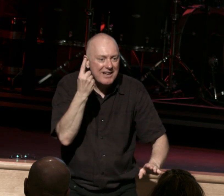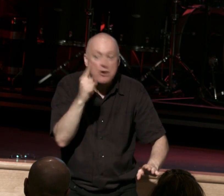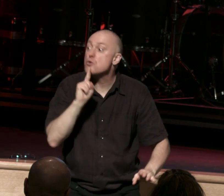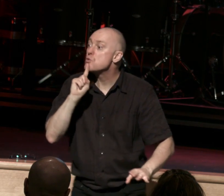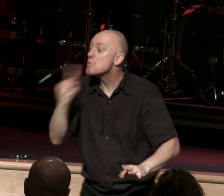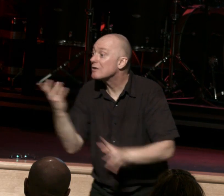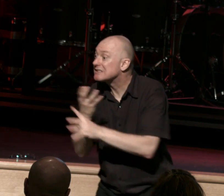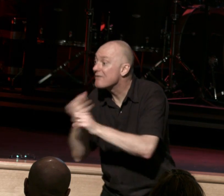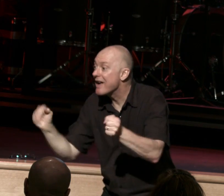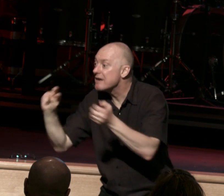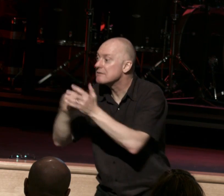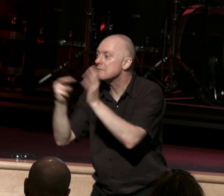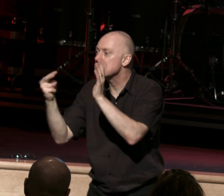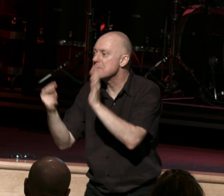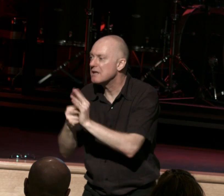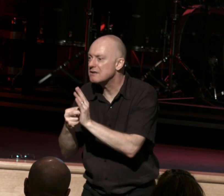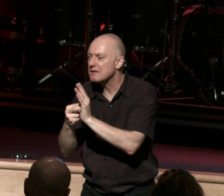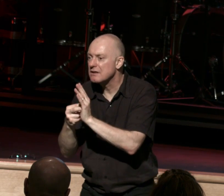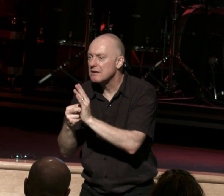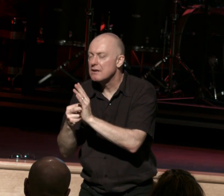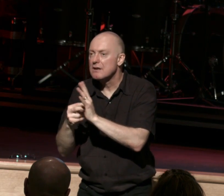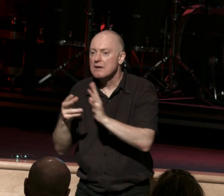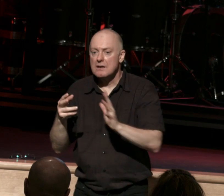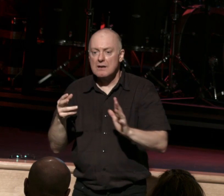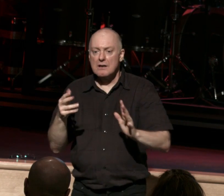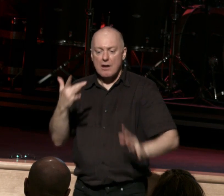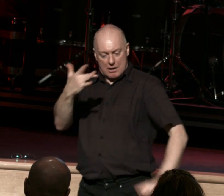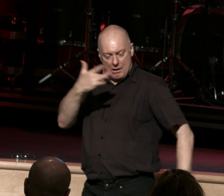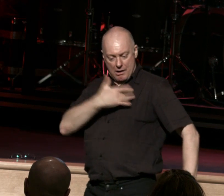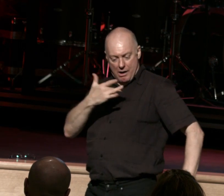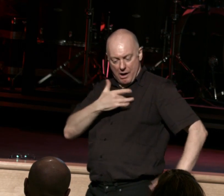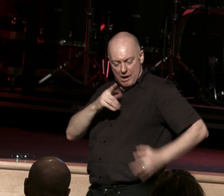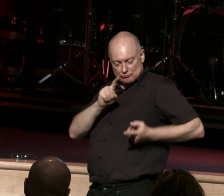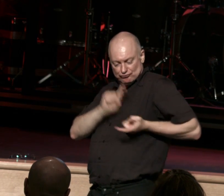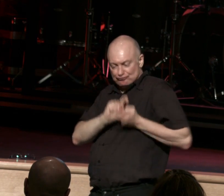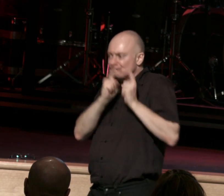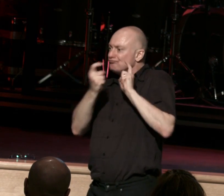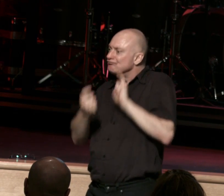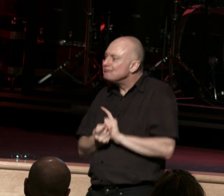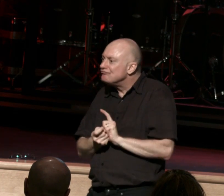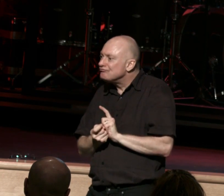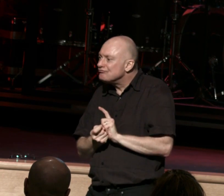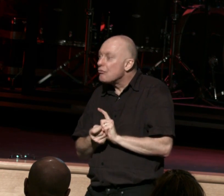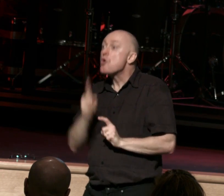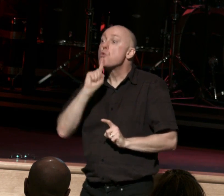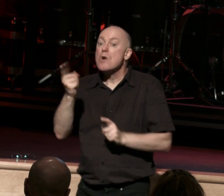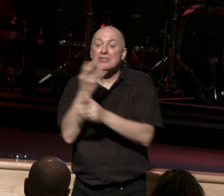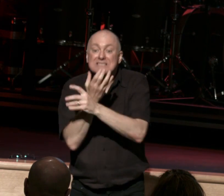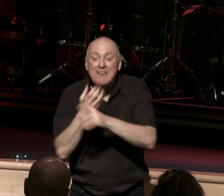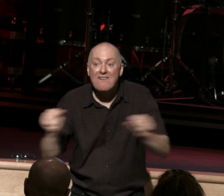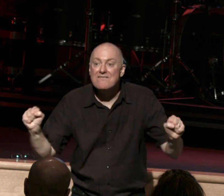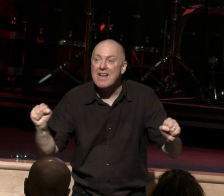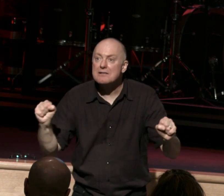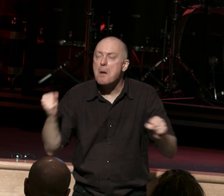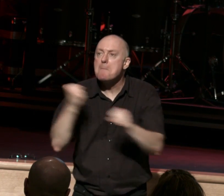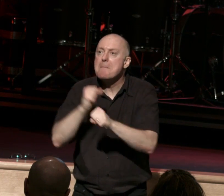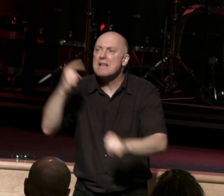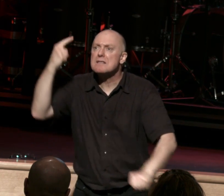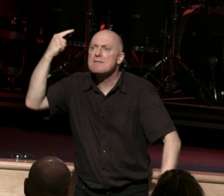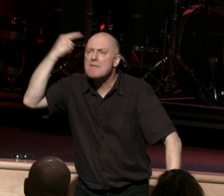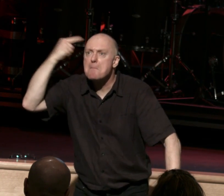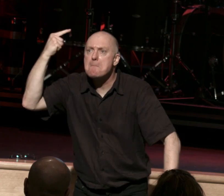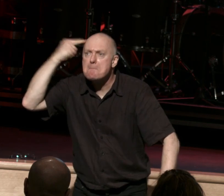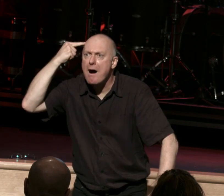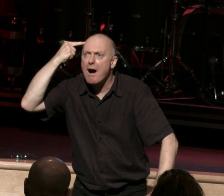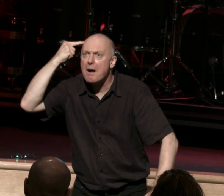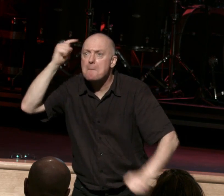what genuine salvation does? It transforms the very heart of a person. Genuine salvation causes the